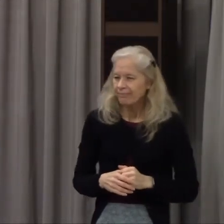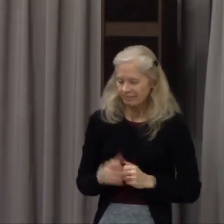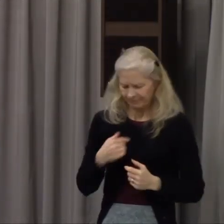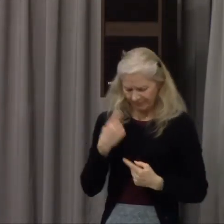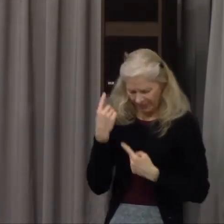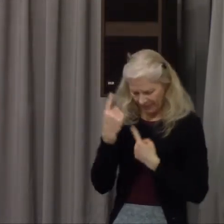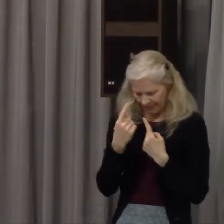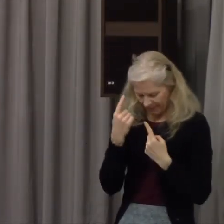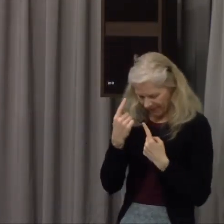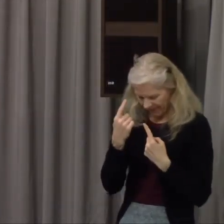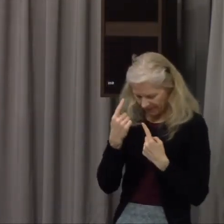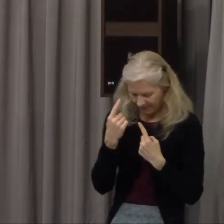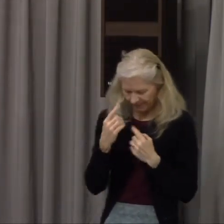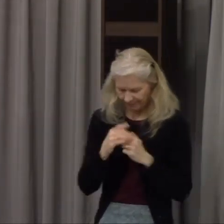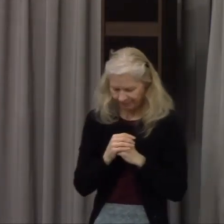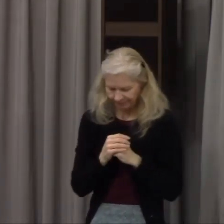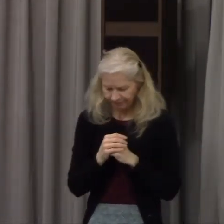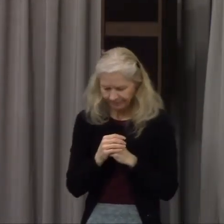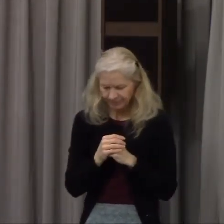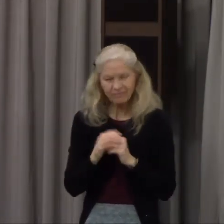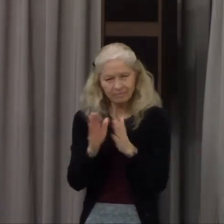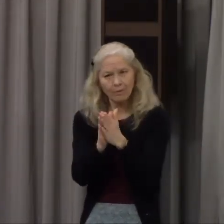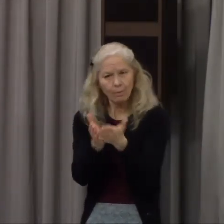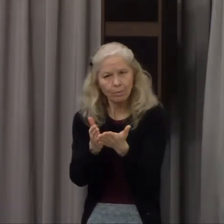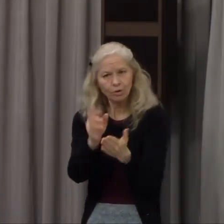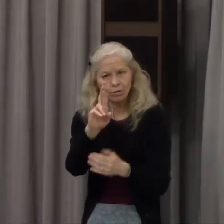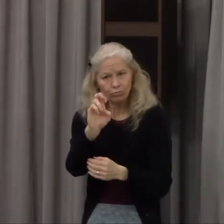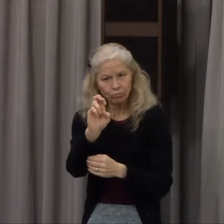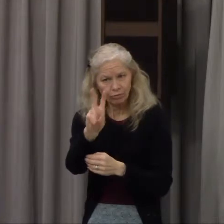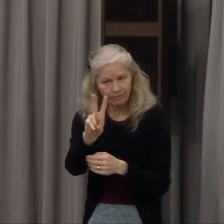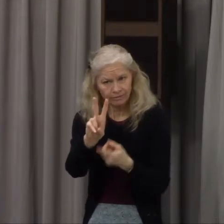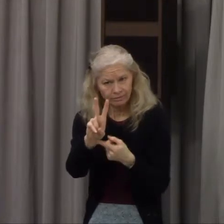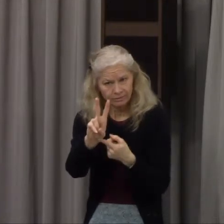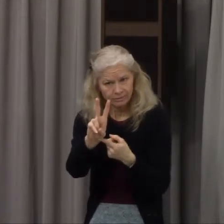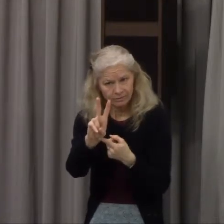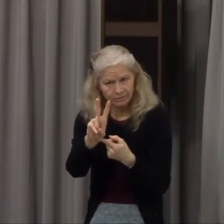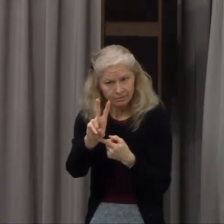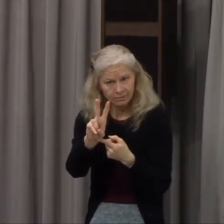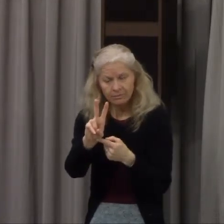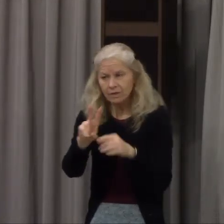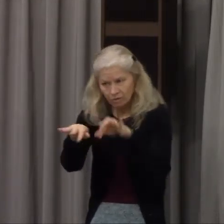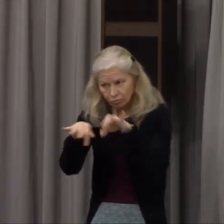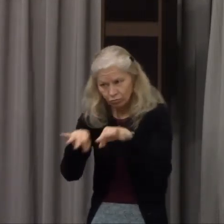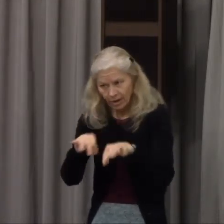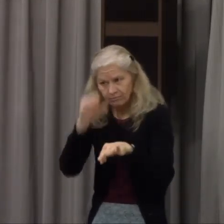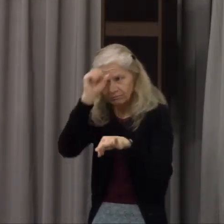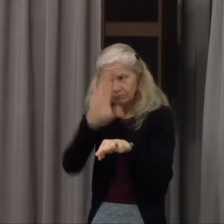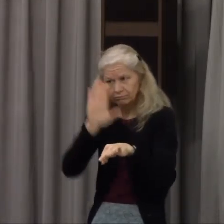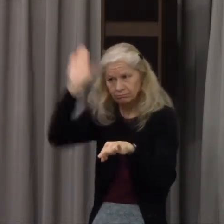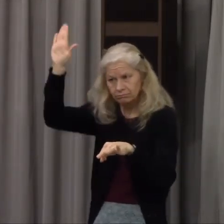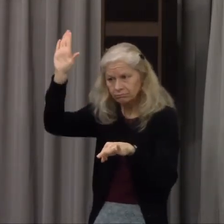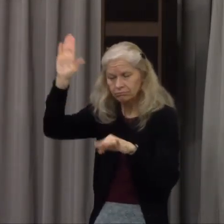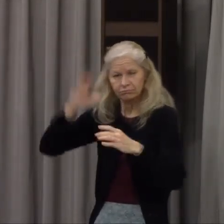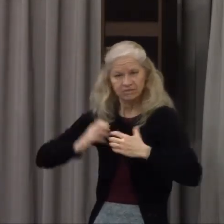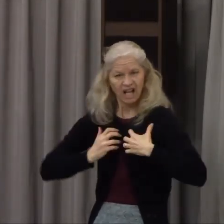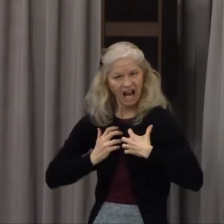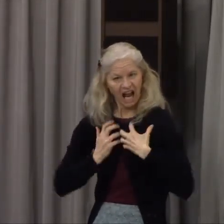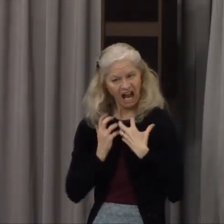with the seven vials or bowls full of God's wrath, and they're about to dump it out upon the earth, the worst parts